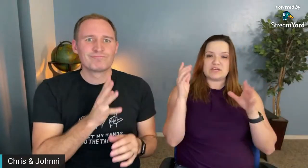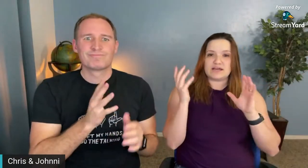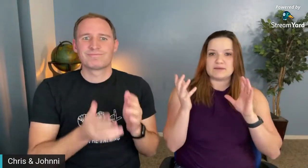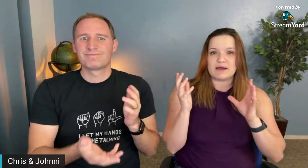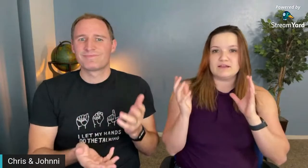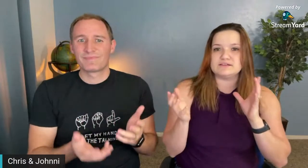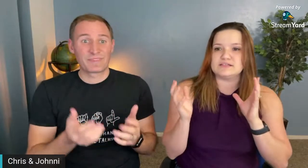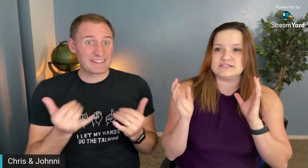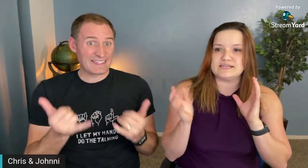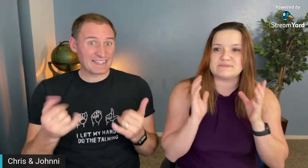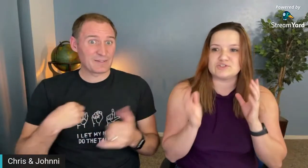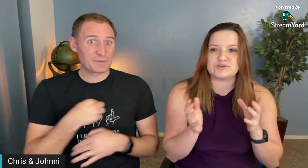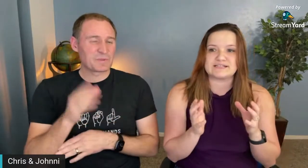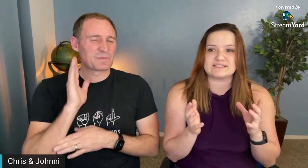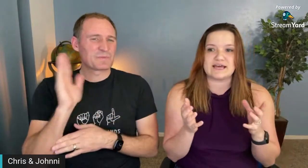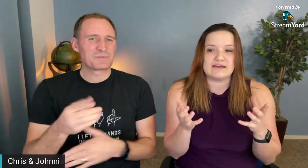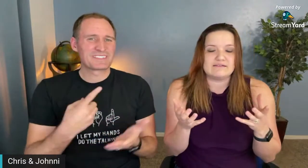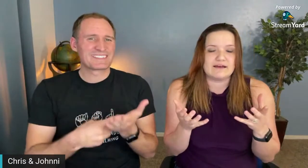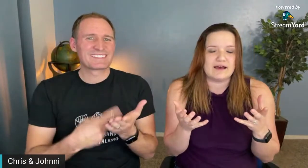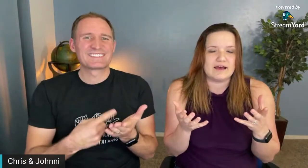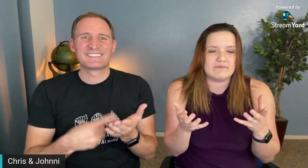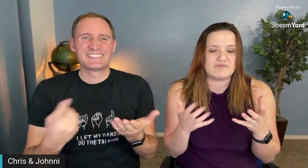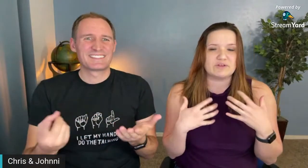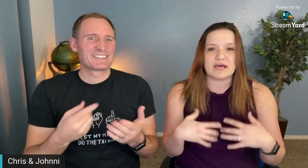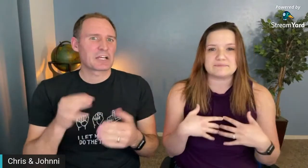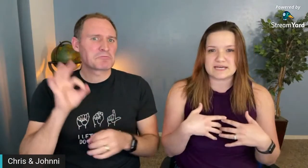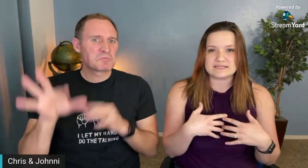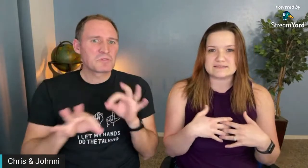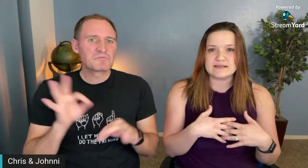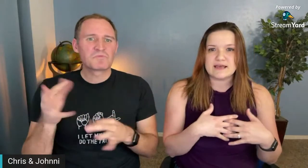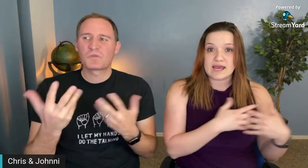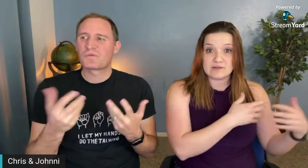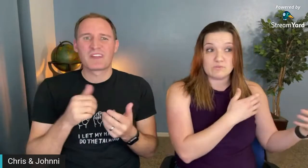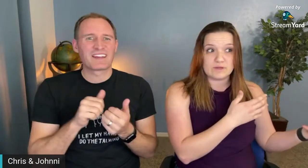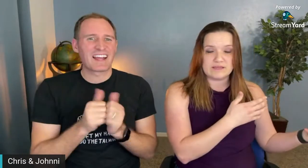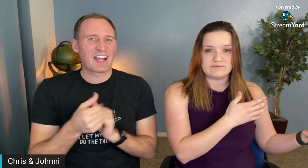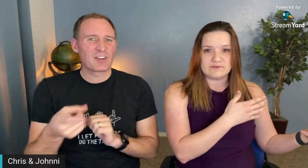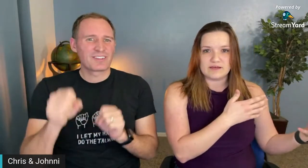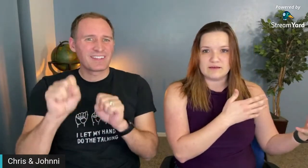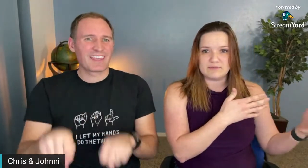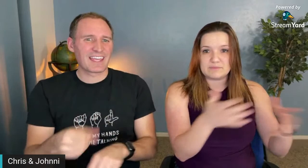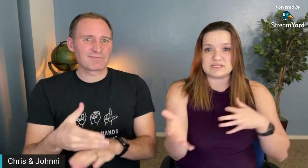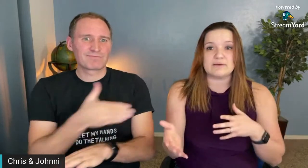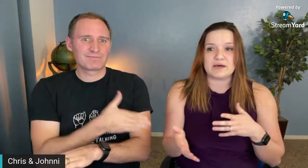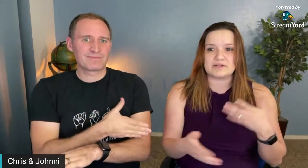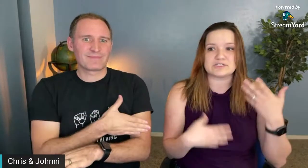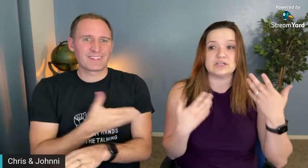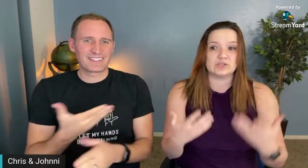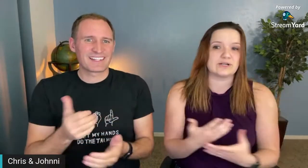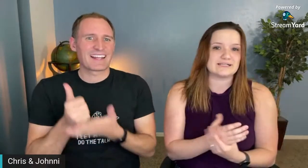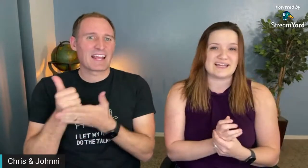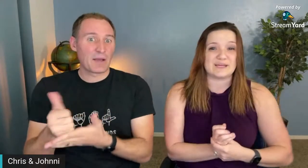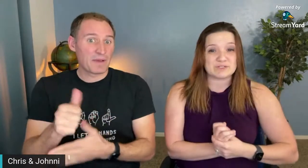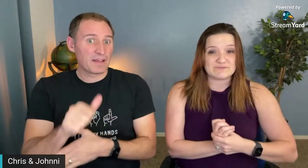talking about the tips and tricks that have really helped us, and we've been able to help others in learning sign language